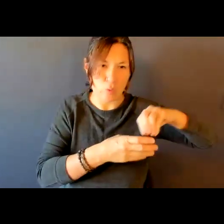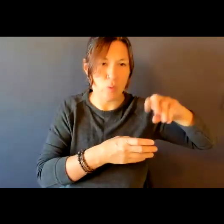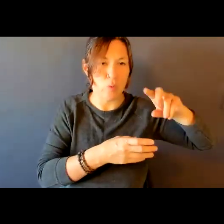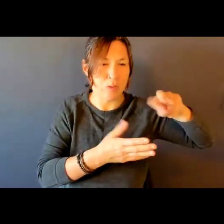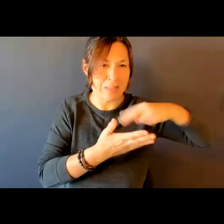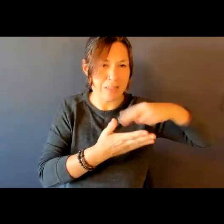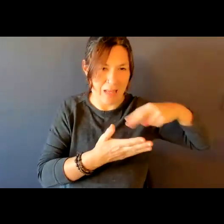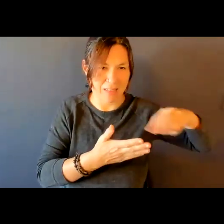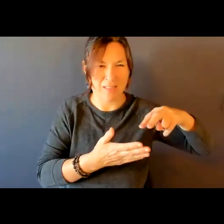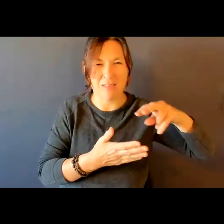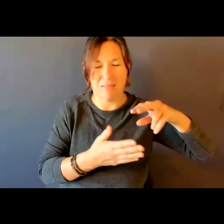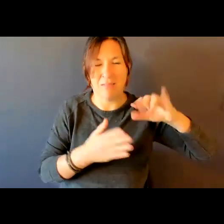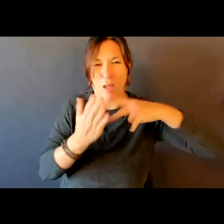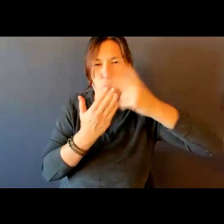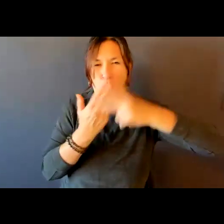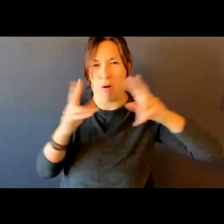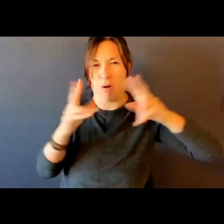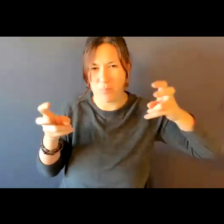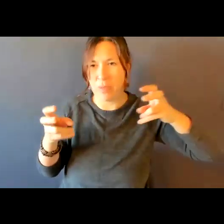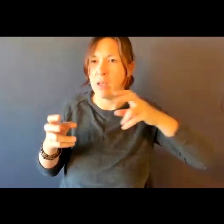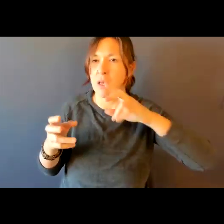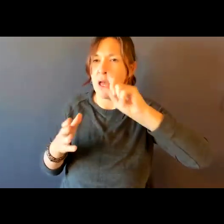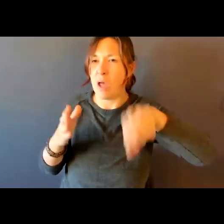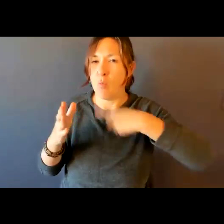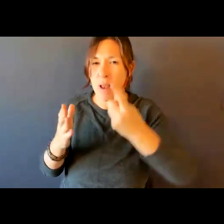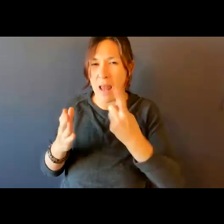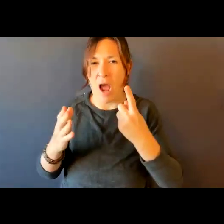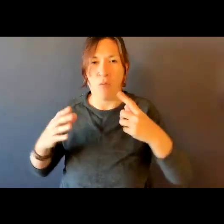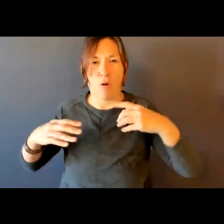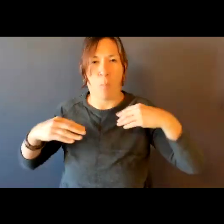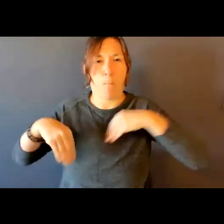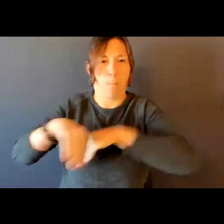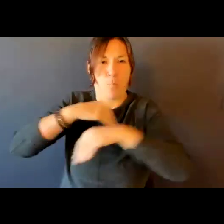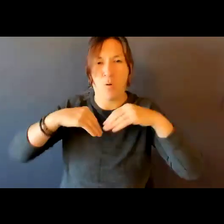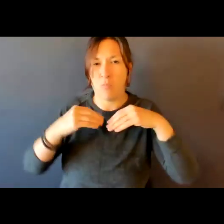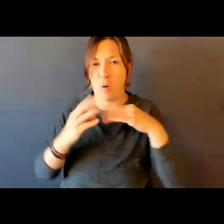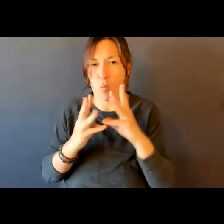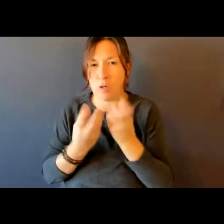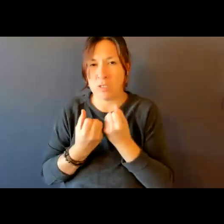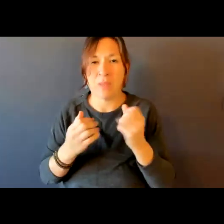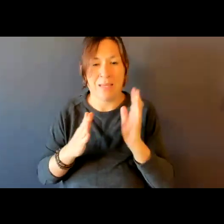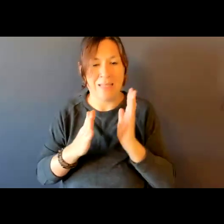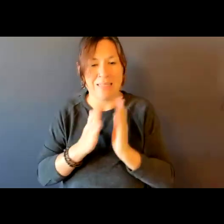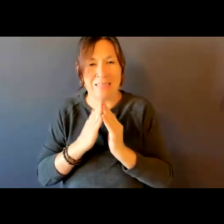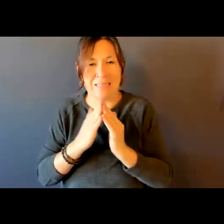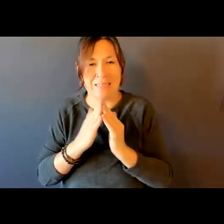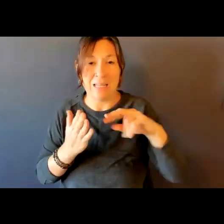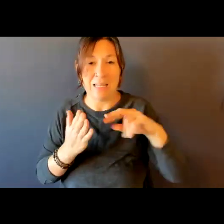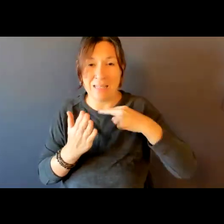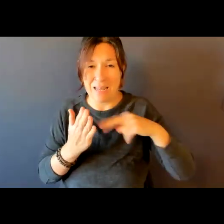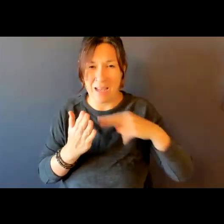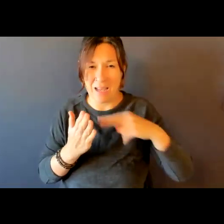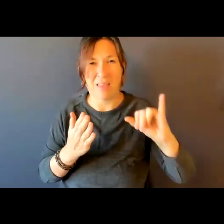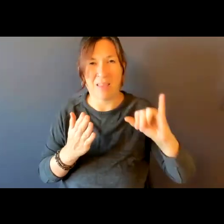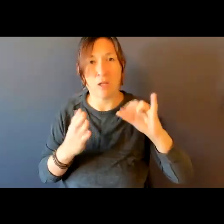1-hour movement workshop. Established in 1991, City Dance is a tuition-free program